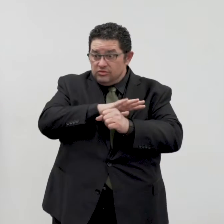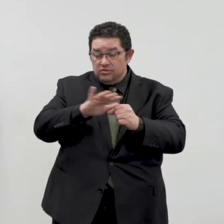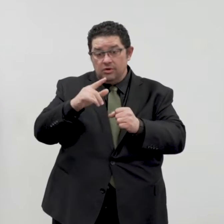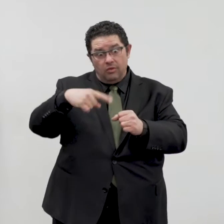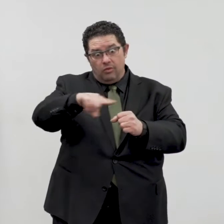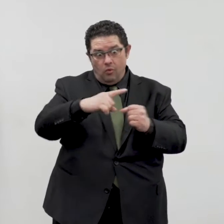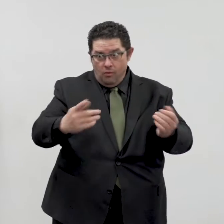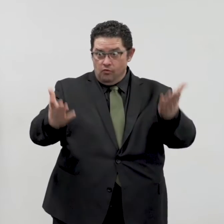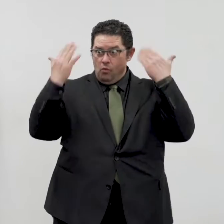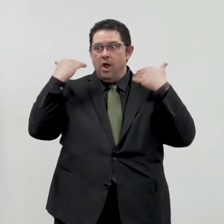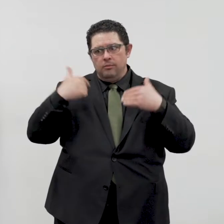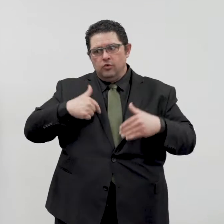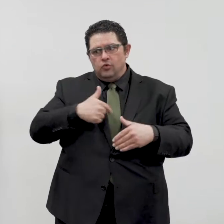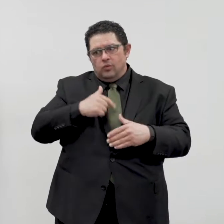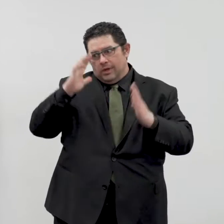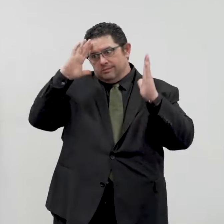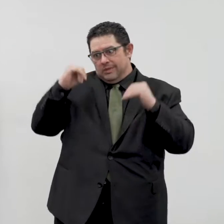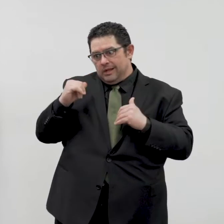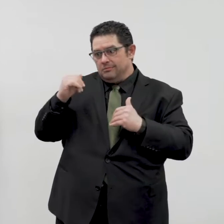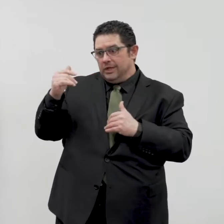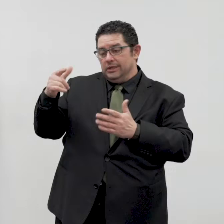expect to be reimbursed over $2 million.